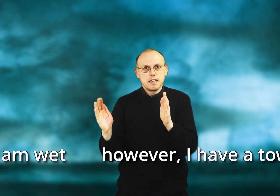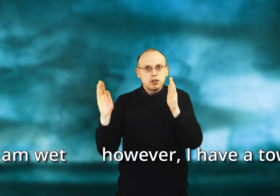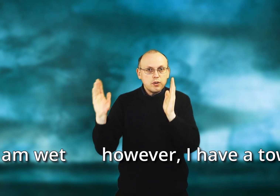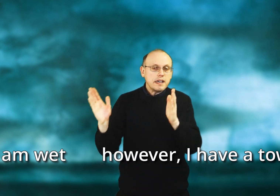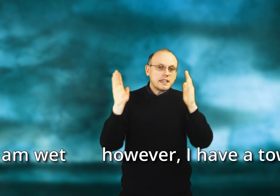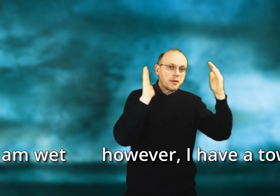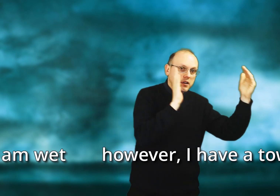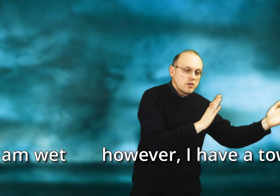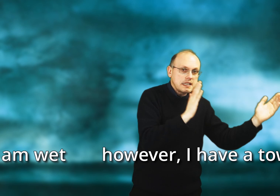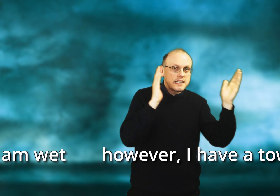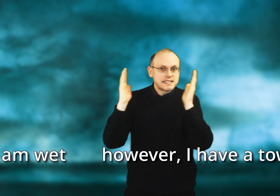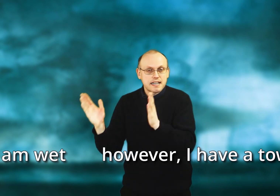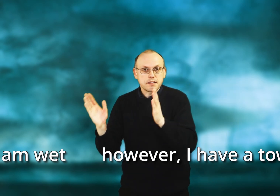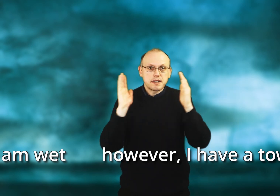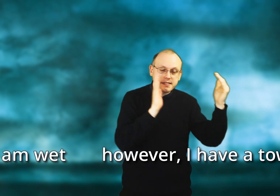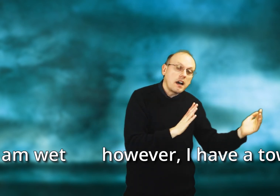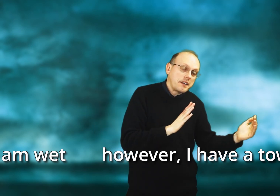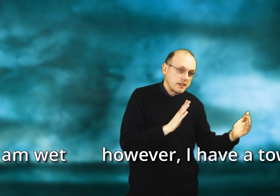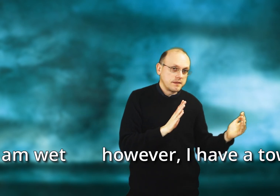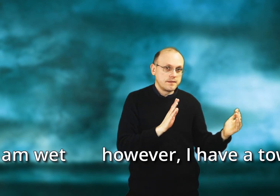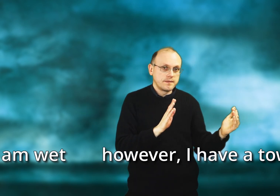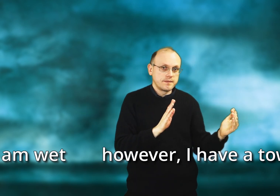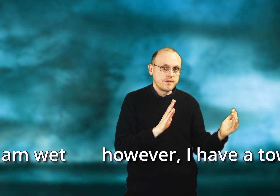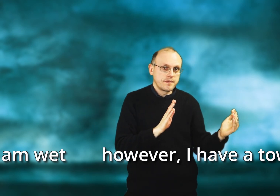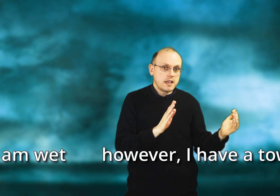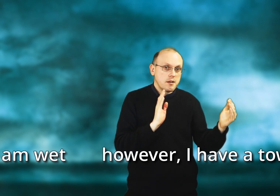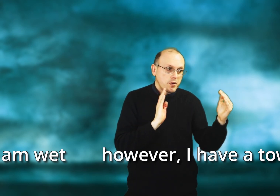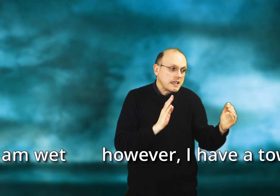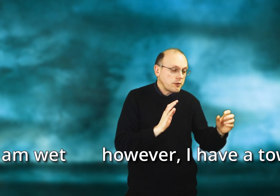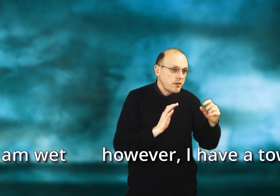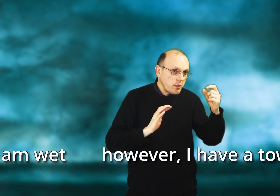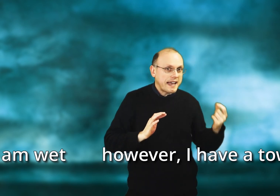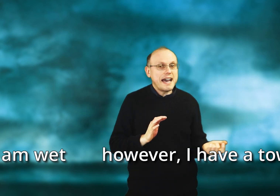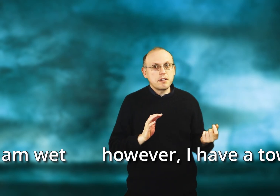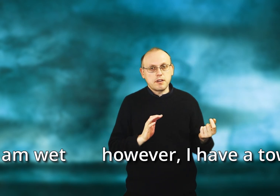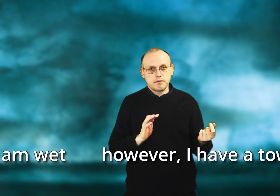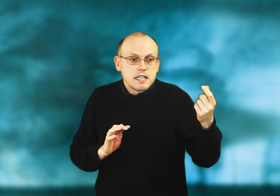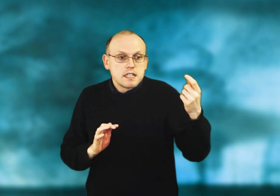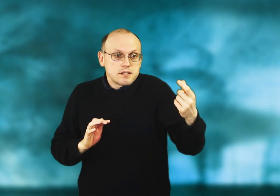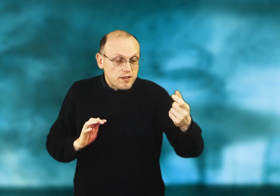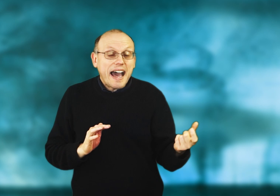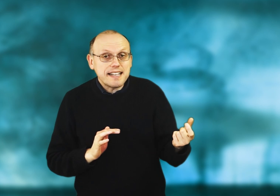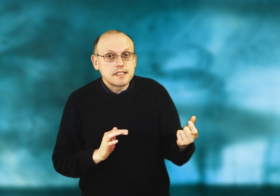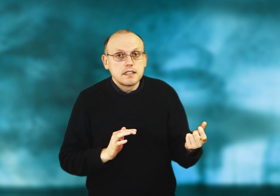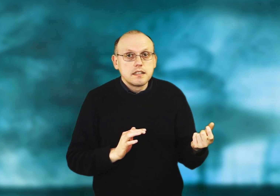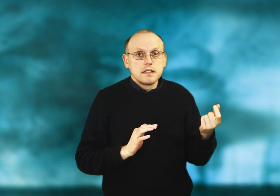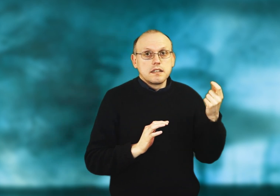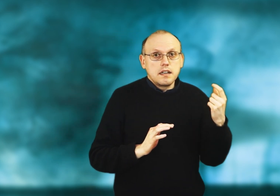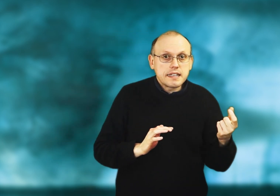Two independent clauses side by side, but linked with the word however. So that's a linking